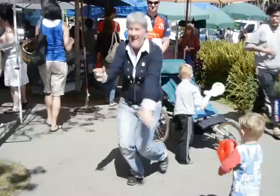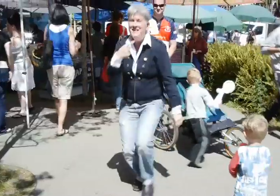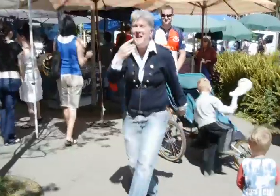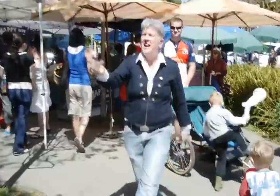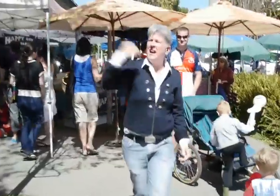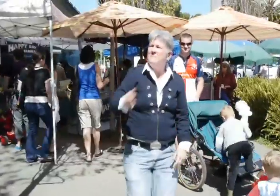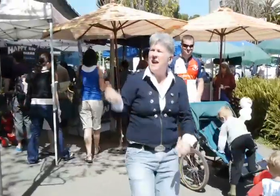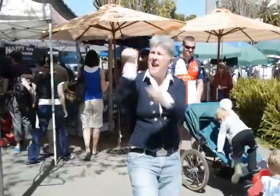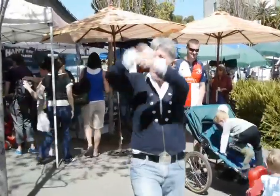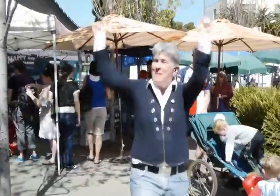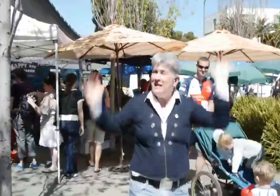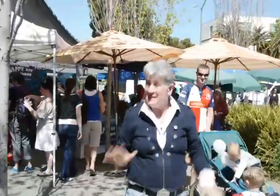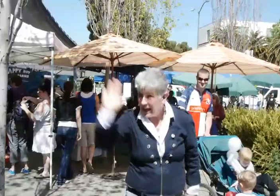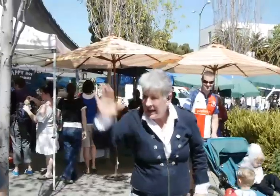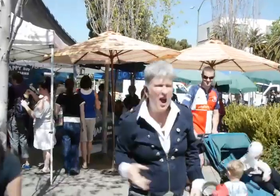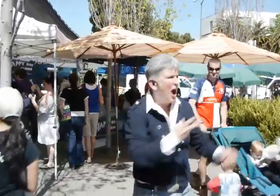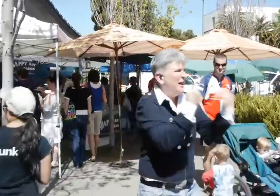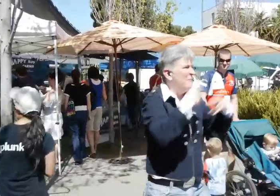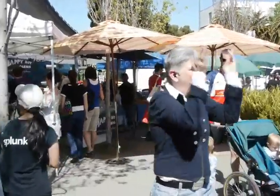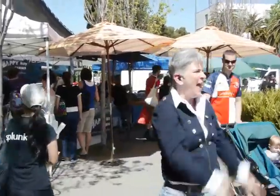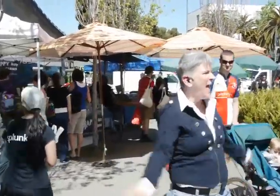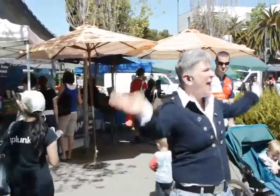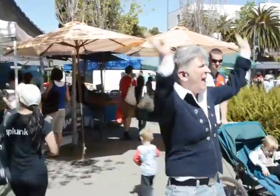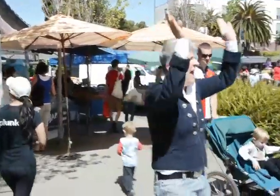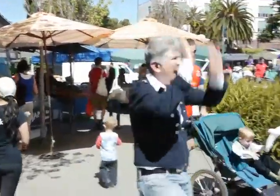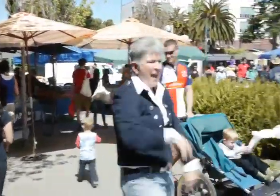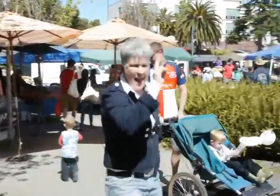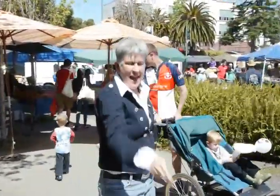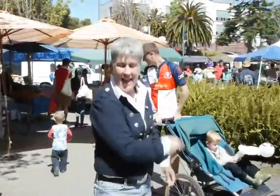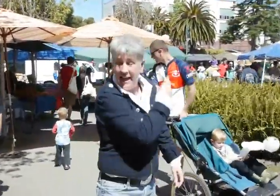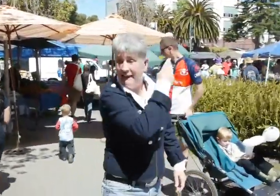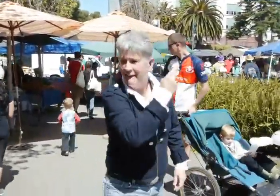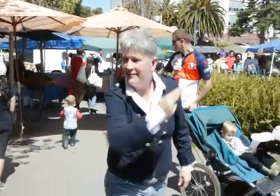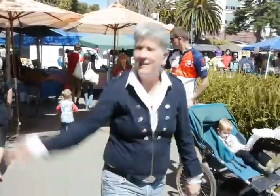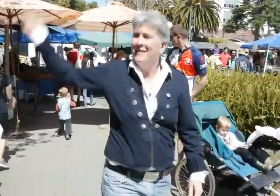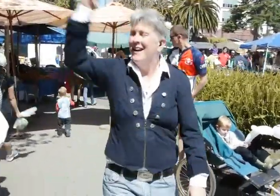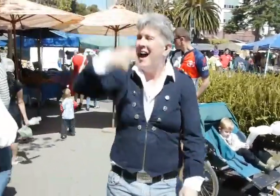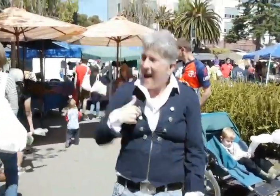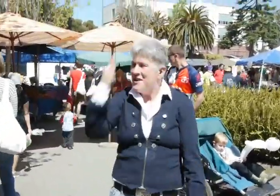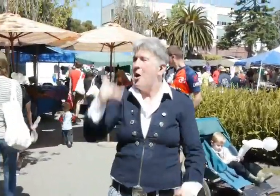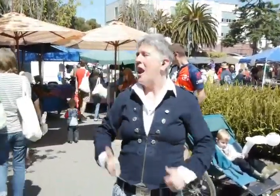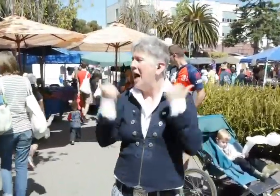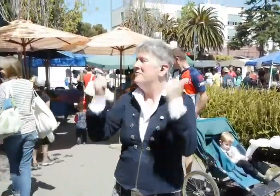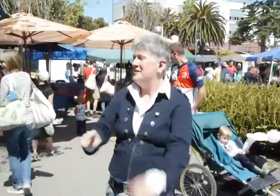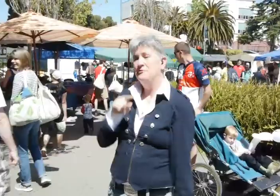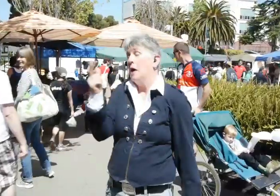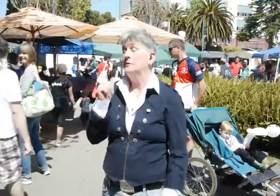I say give me liberty or give me hell. I know life is just